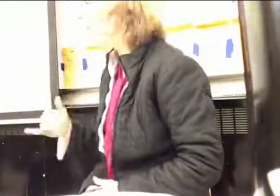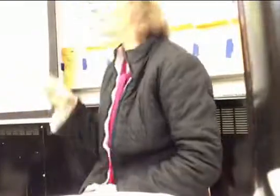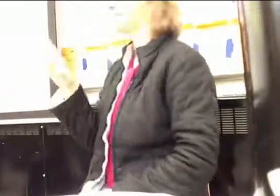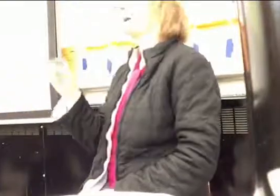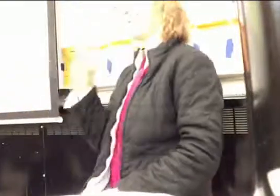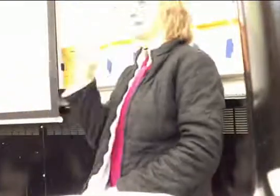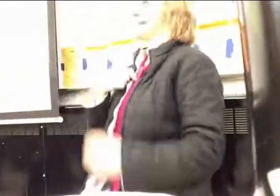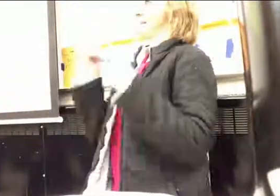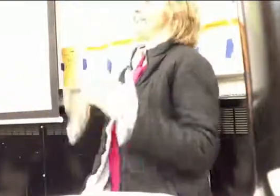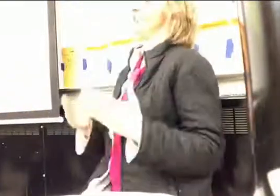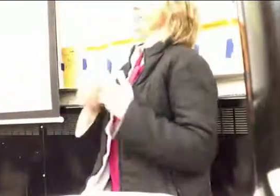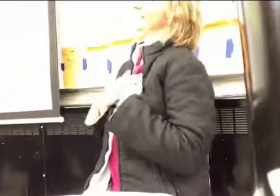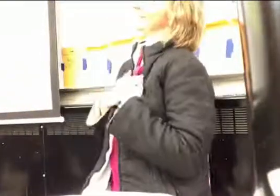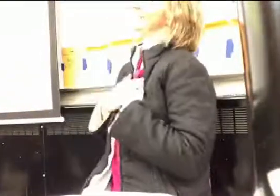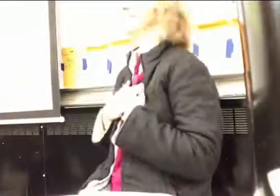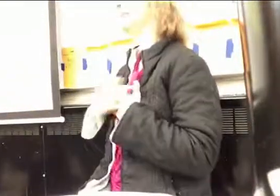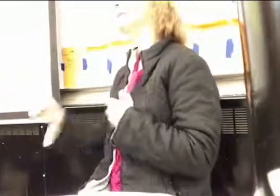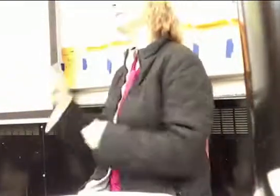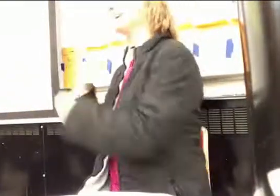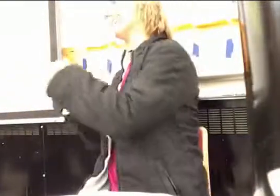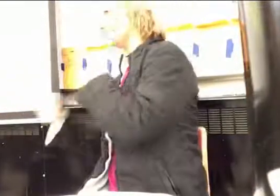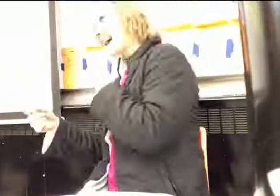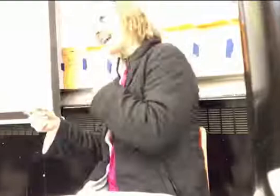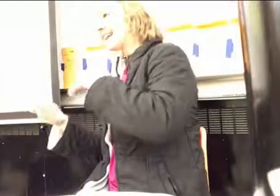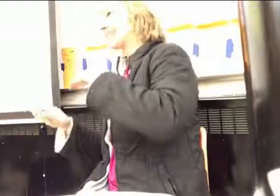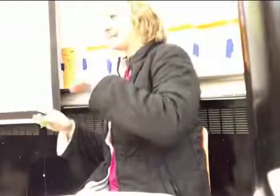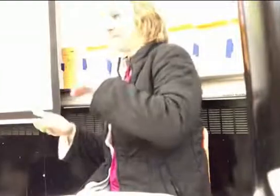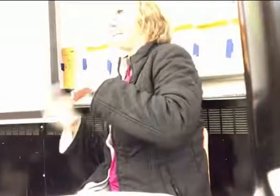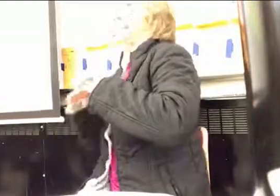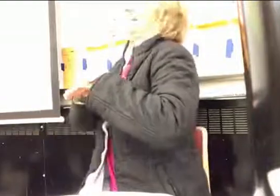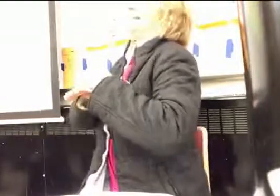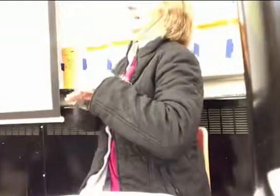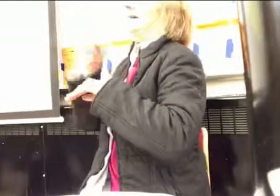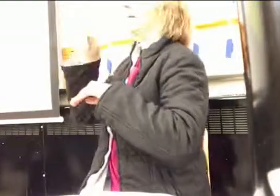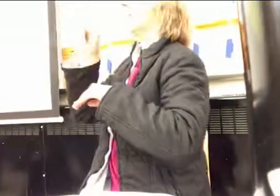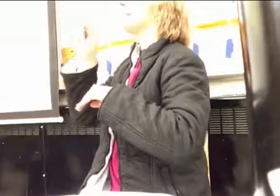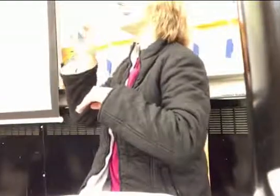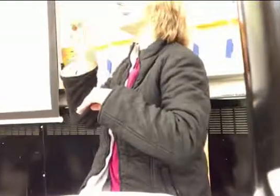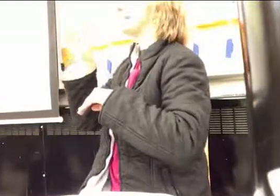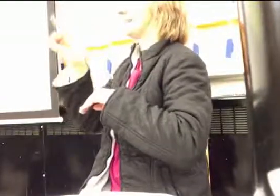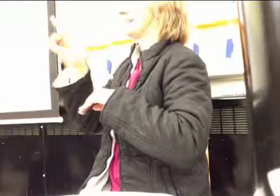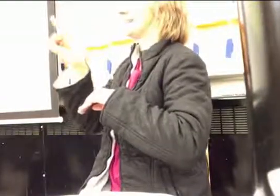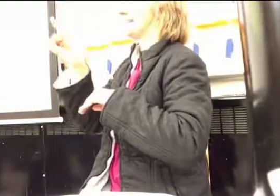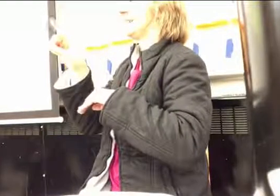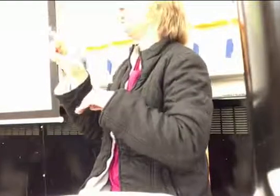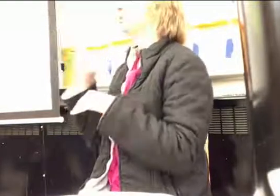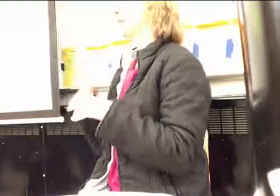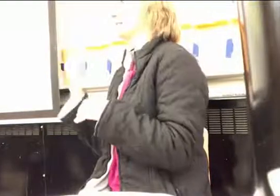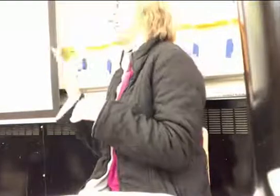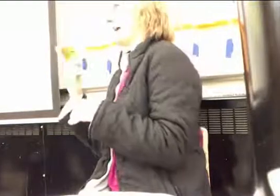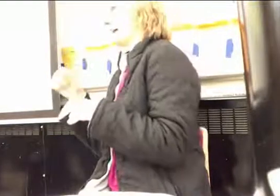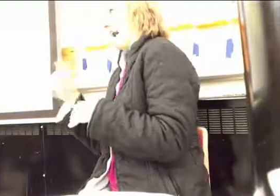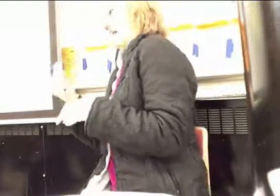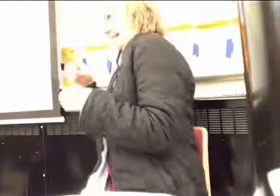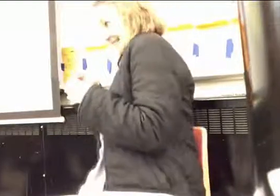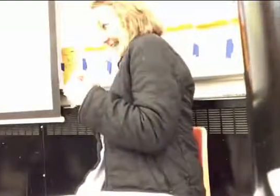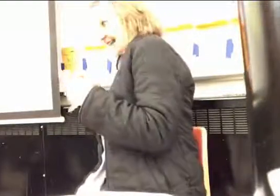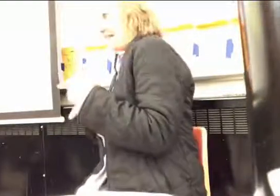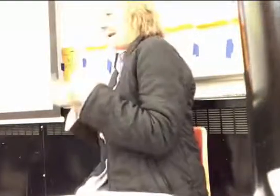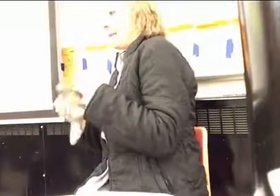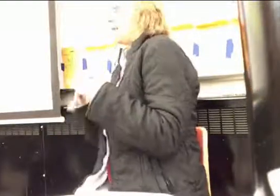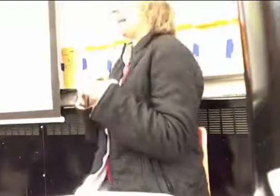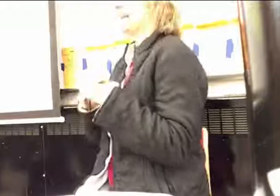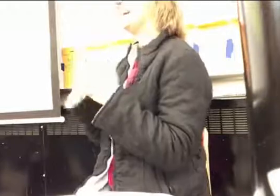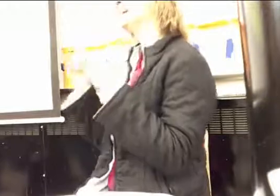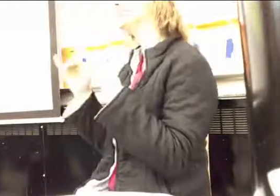I'm a teacher. So instead, it's plated. So you have this other substance inside, and then it's plated over the top. It still looks